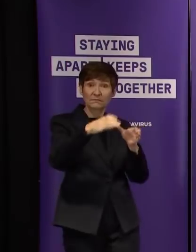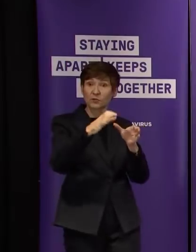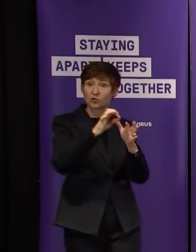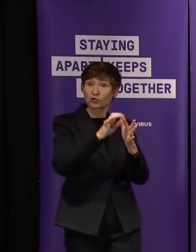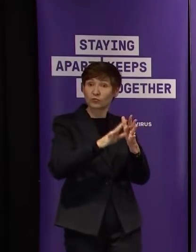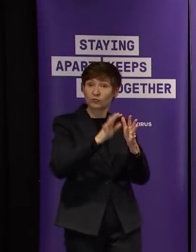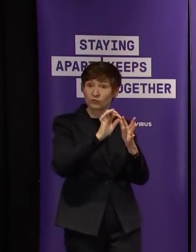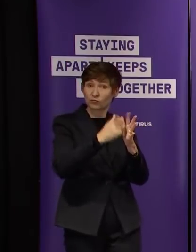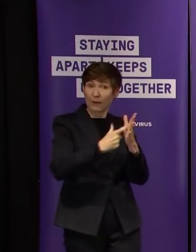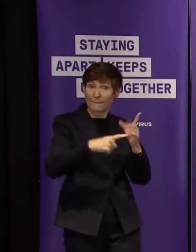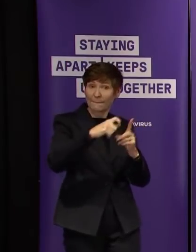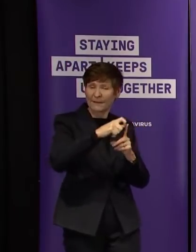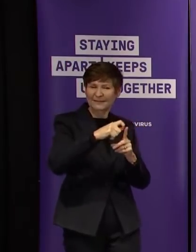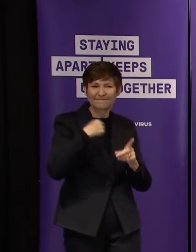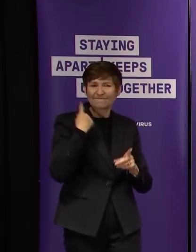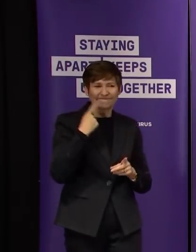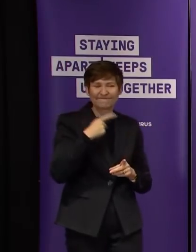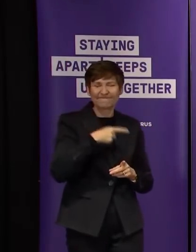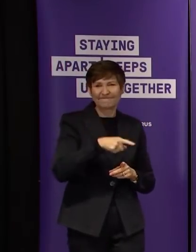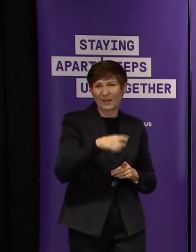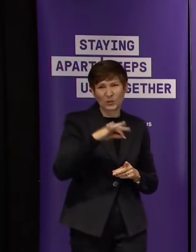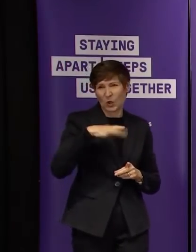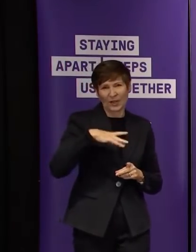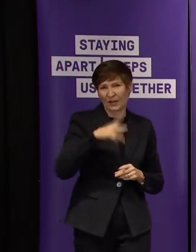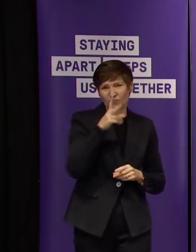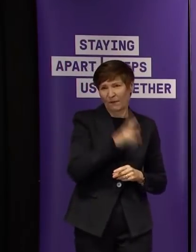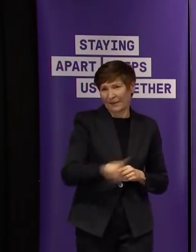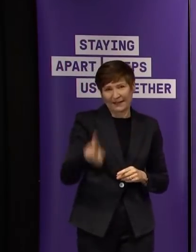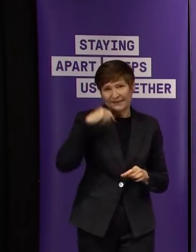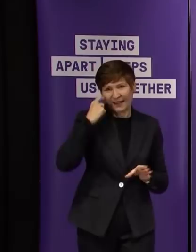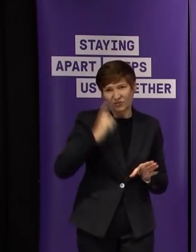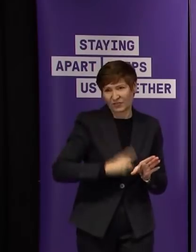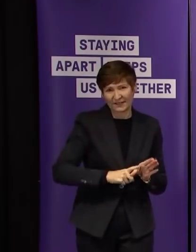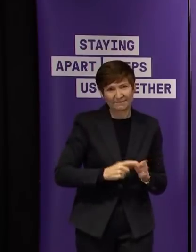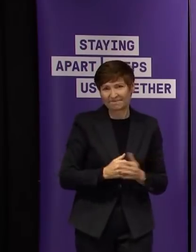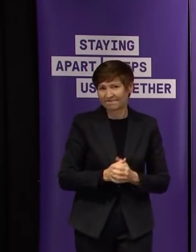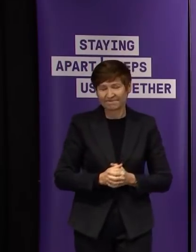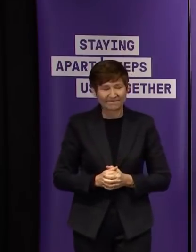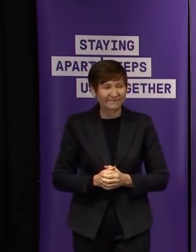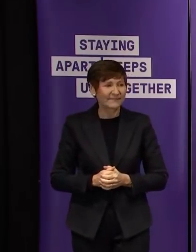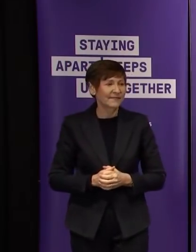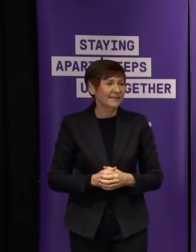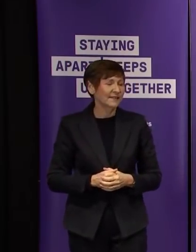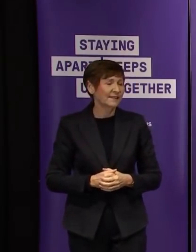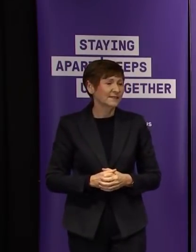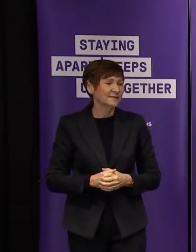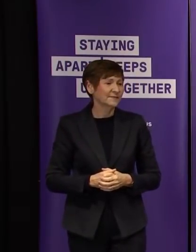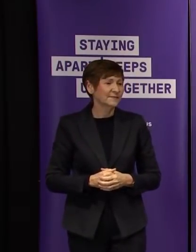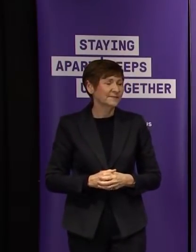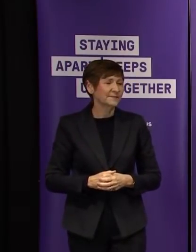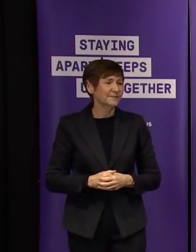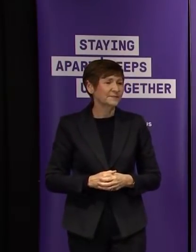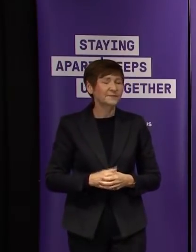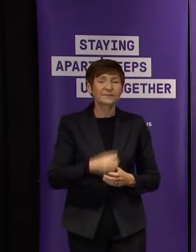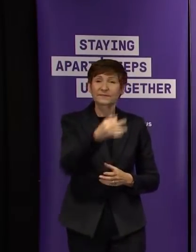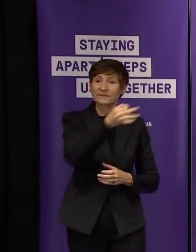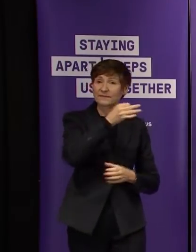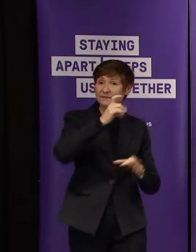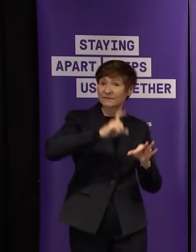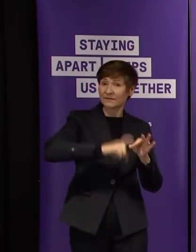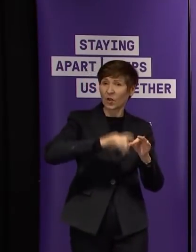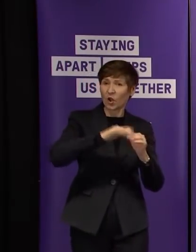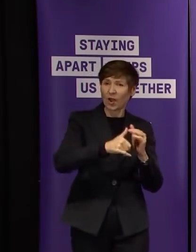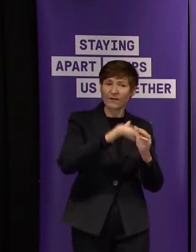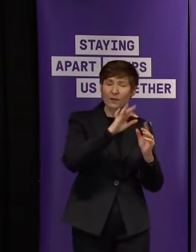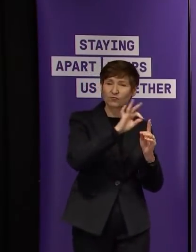not anticipating the need to repeat a year. There's obviously a staggered return with prep to two and